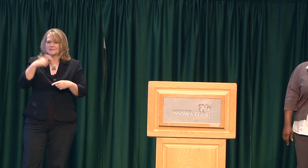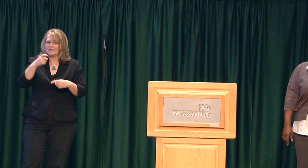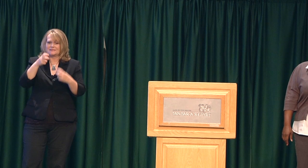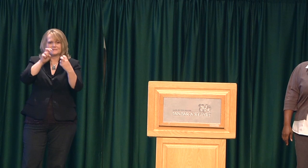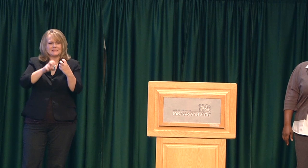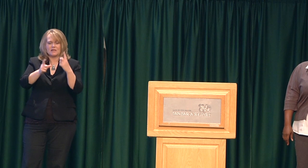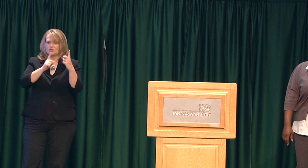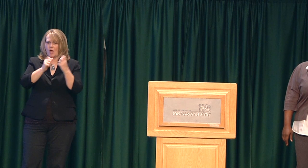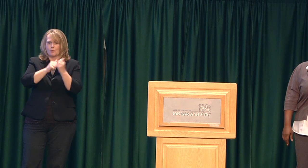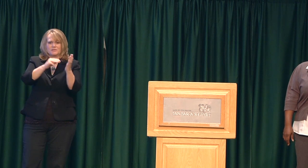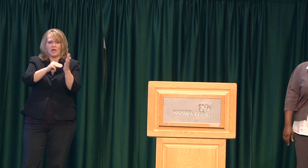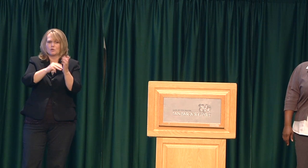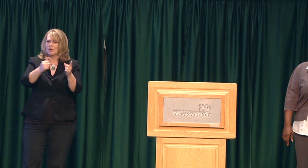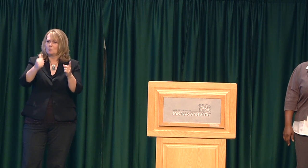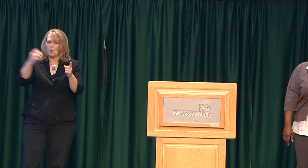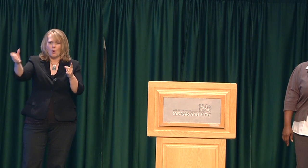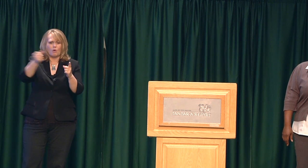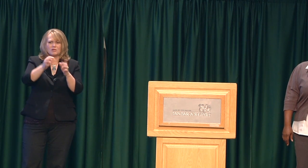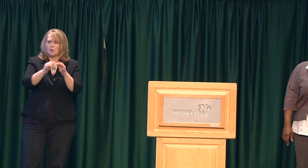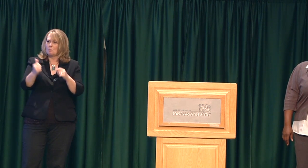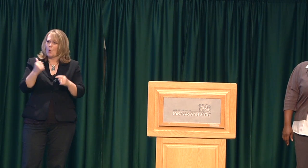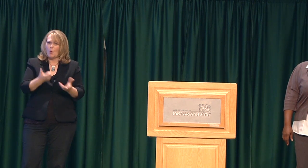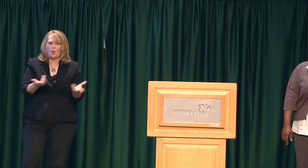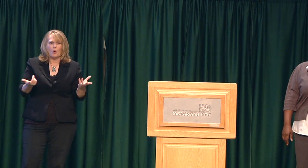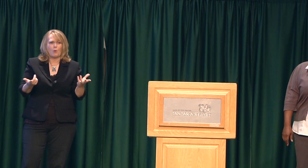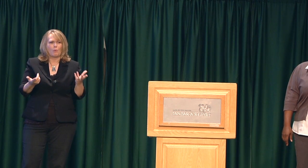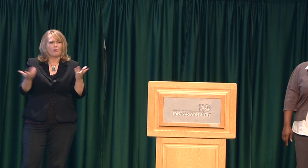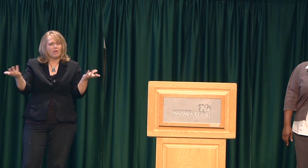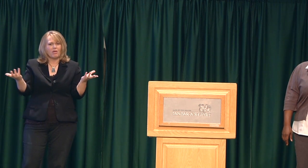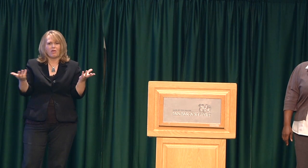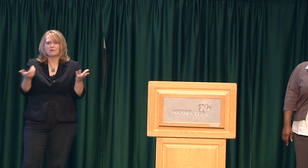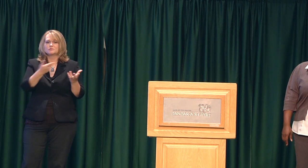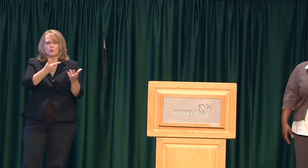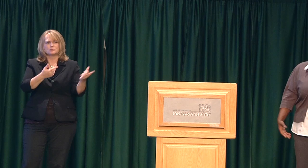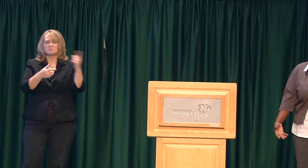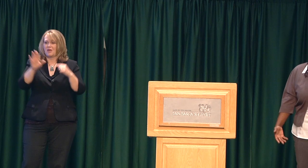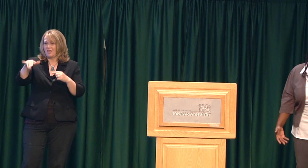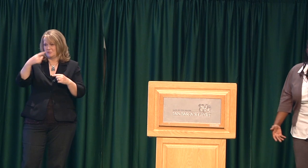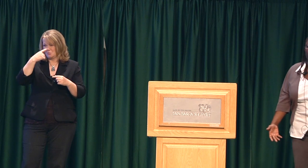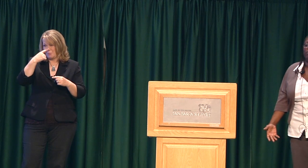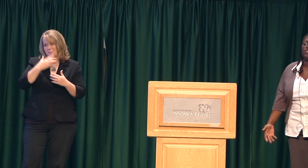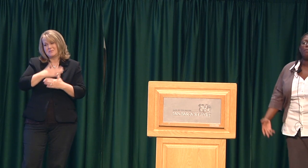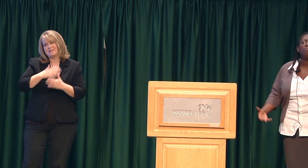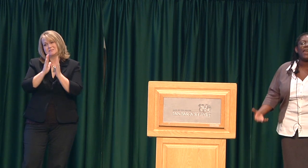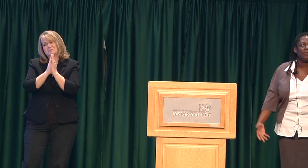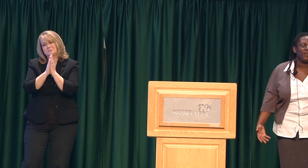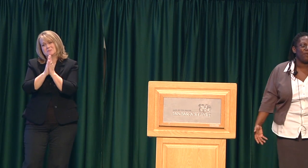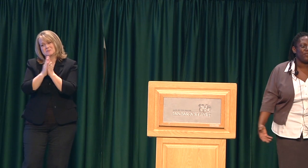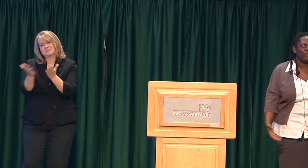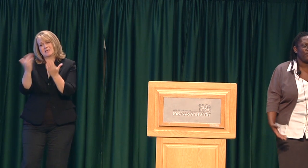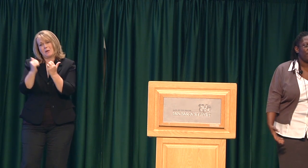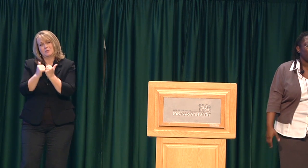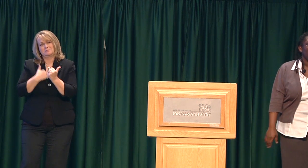with this doctor, and he will not provide me an interpreter. So she came over, knocked on my door and said, would you please go with me? She begged